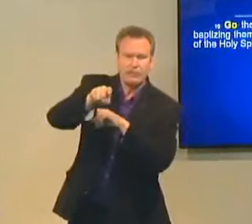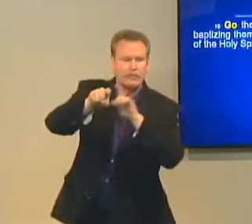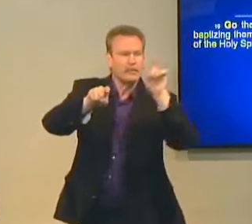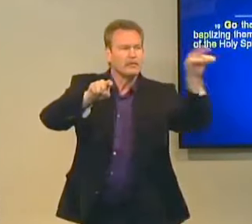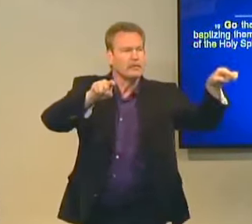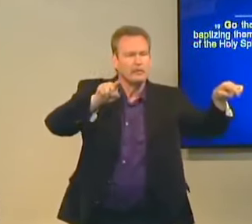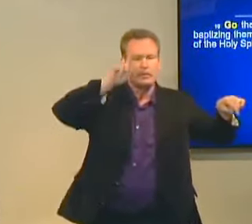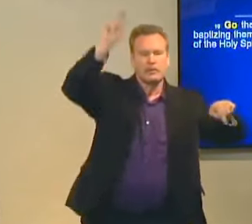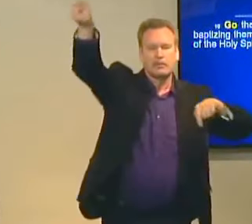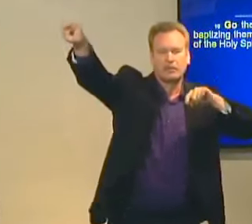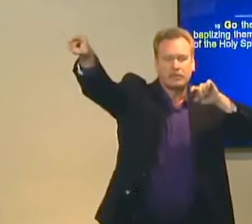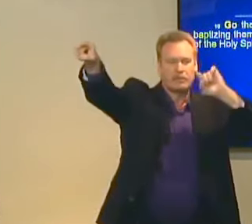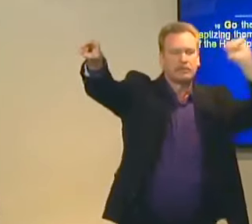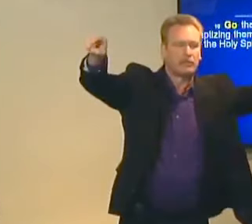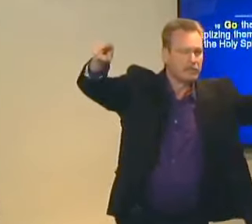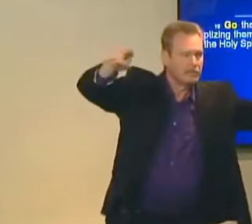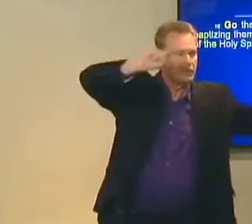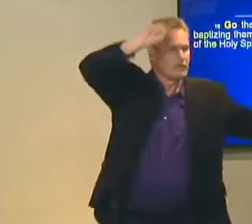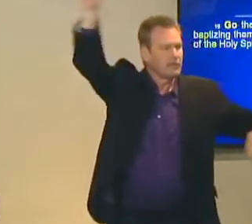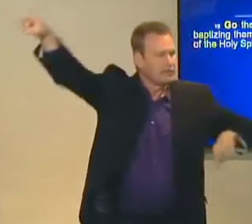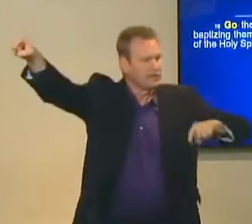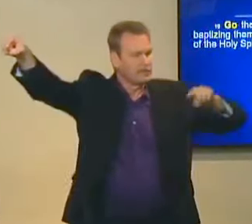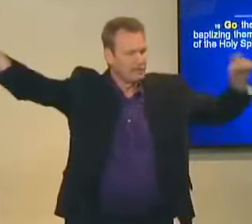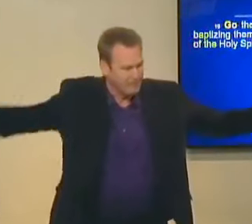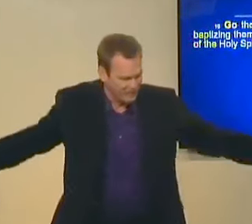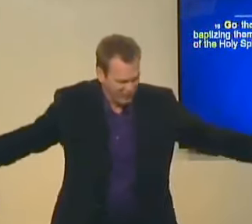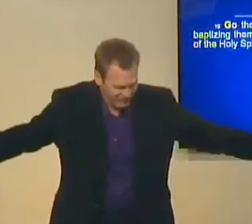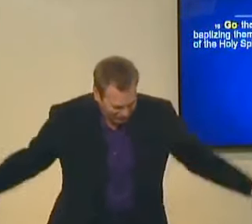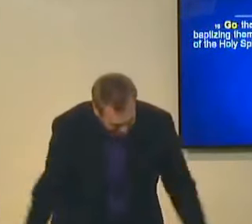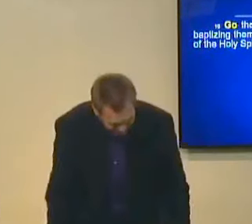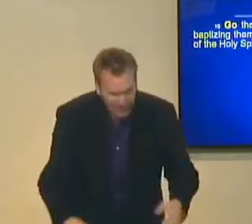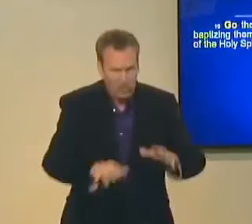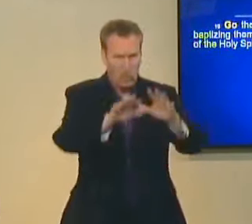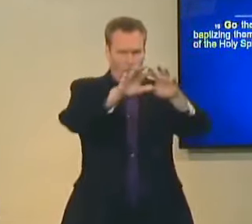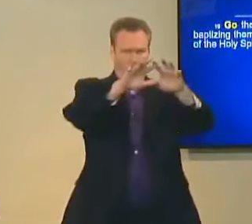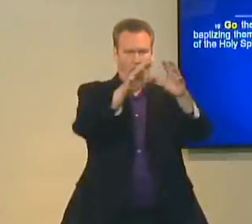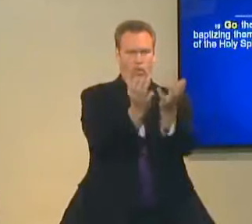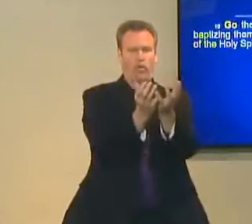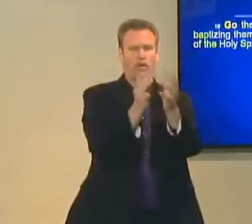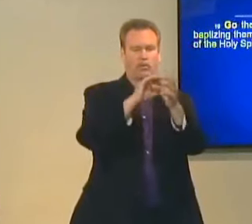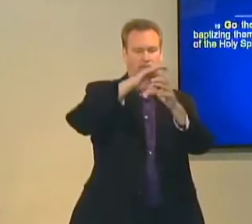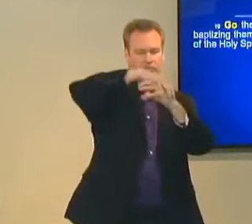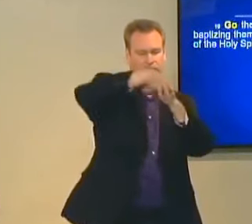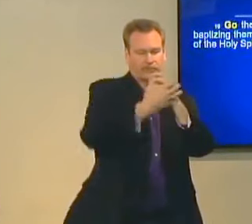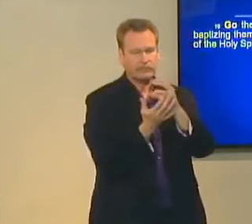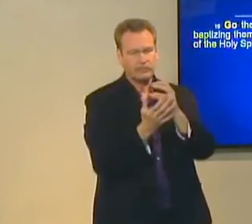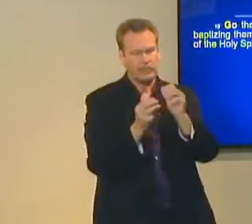but Gentiles non-Jews Jesus said make disciples of all nations